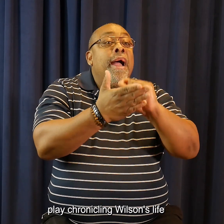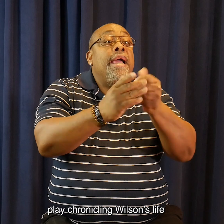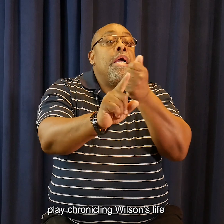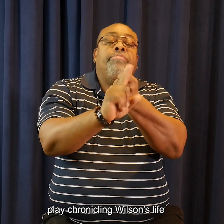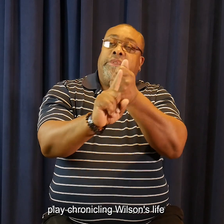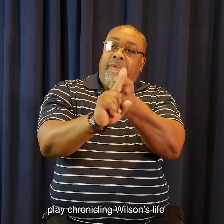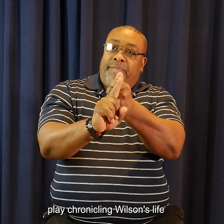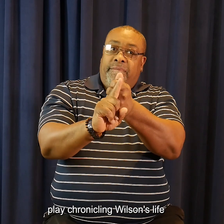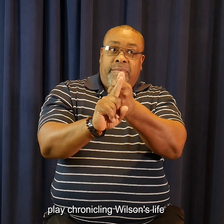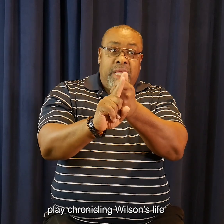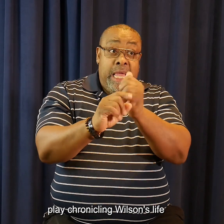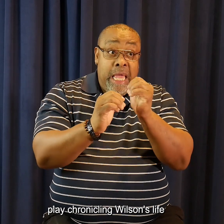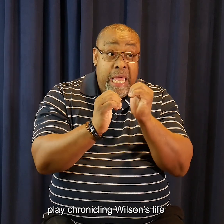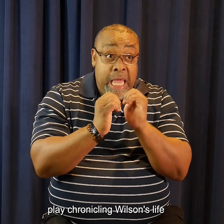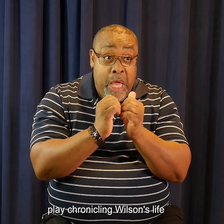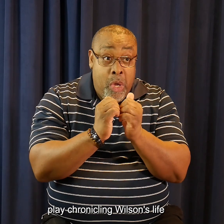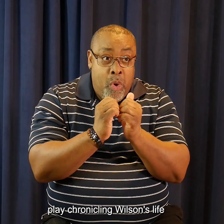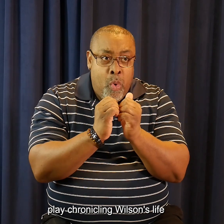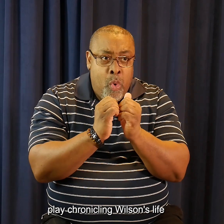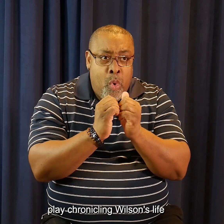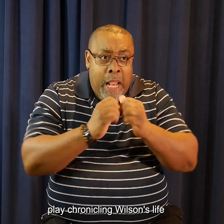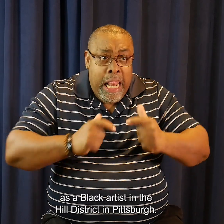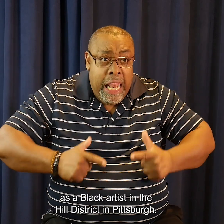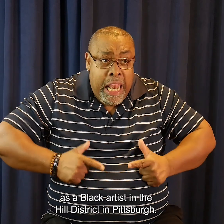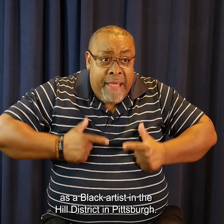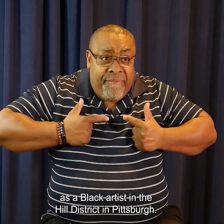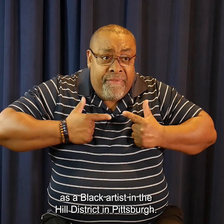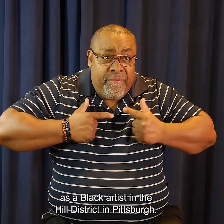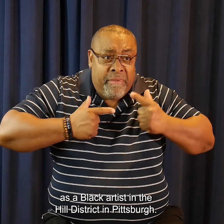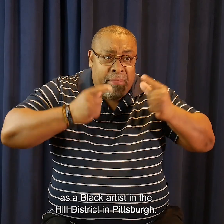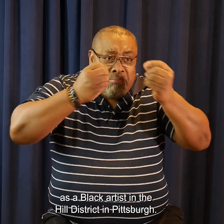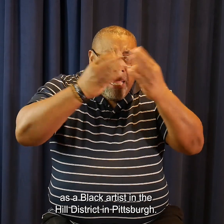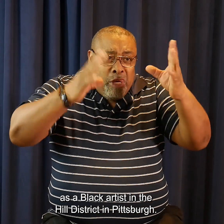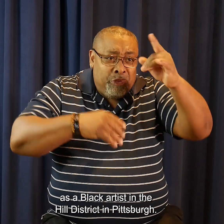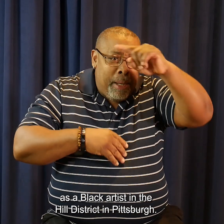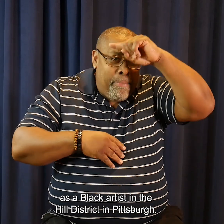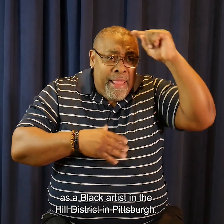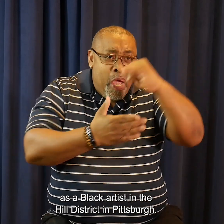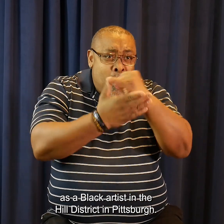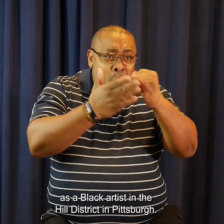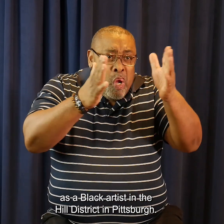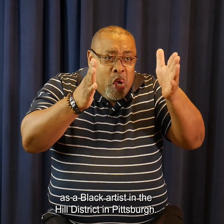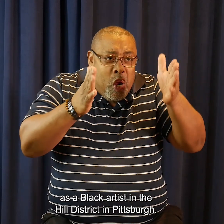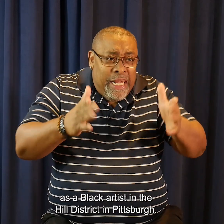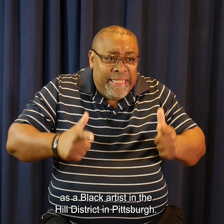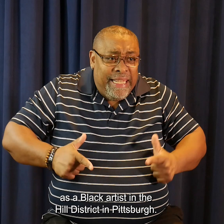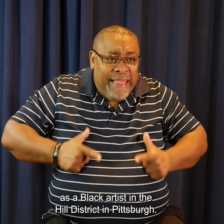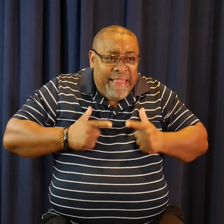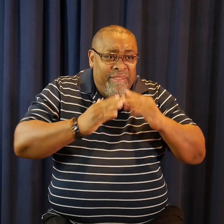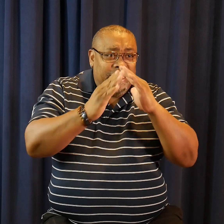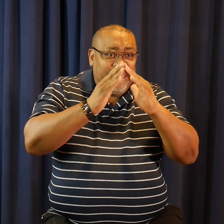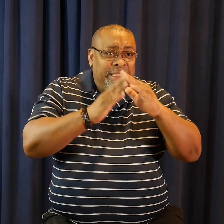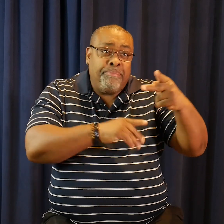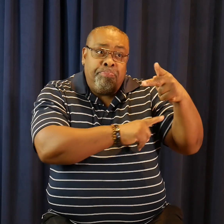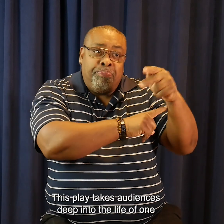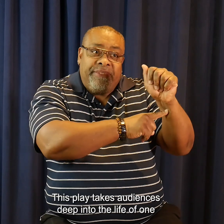play chronicling Wilson's life as a Black artist in the Hill District in Pittsburgh. This play